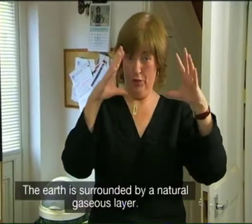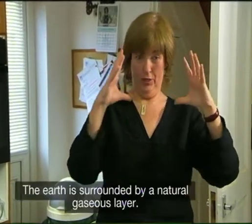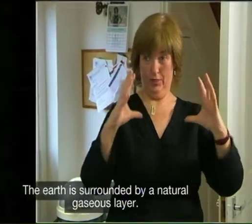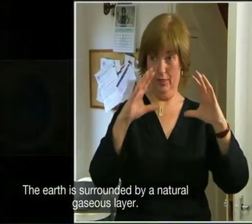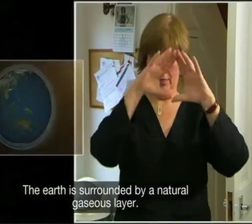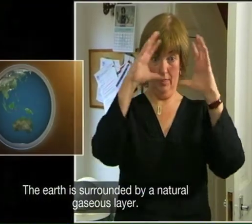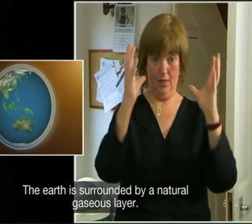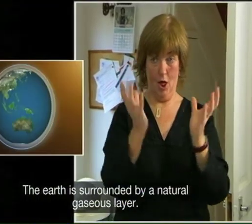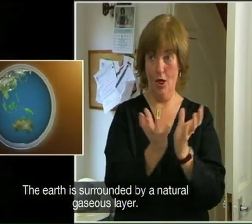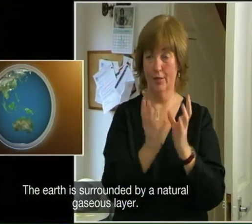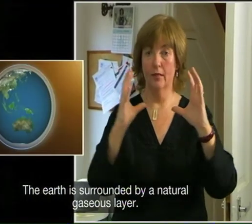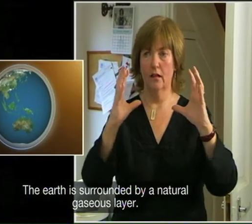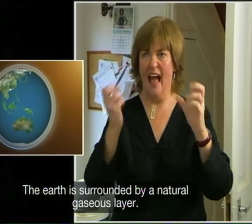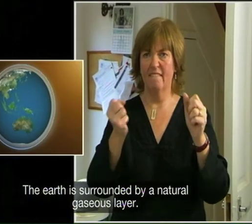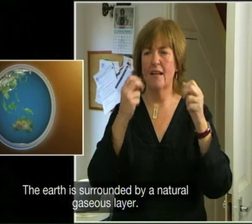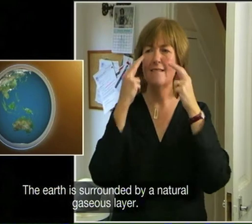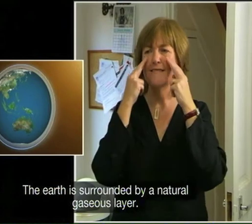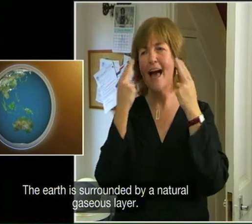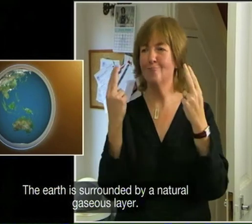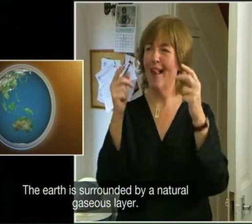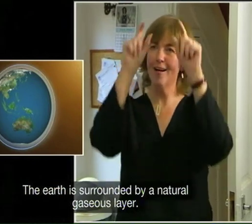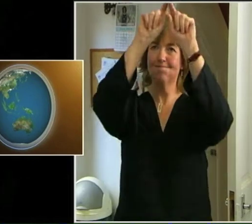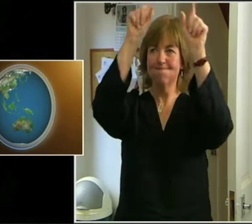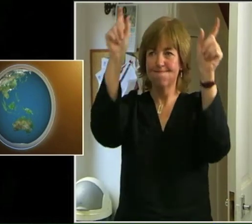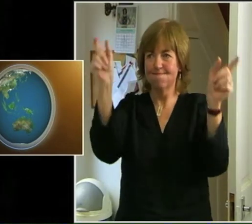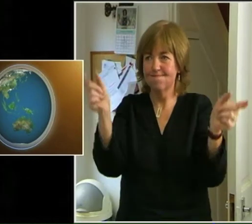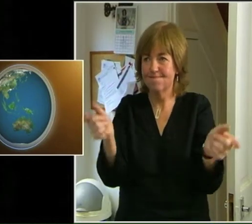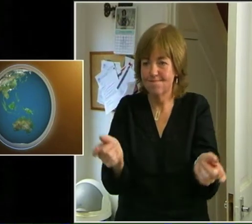The Earth is surrounded by a natural gaseous layer.